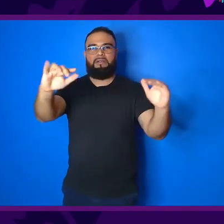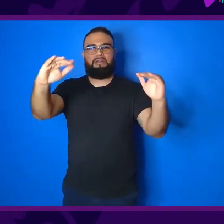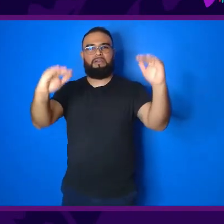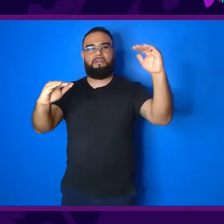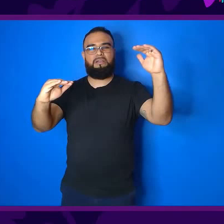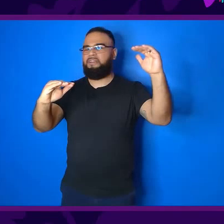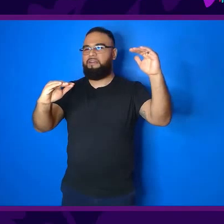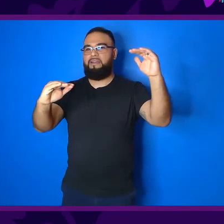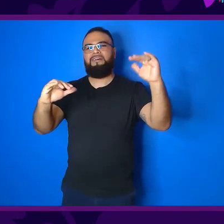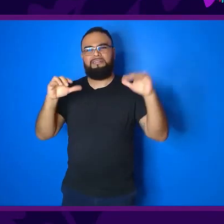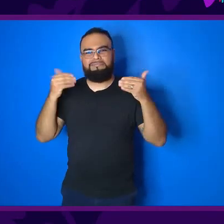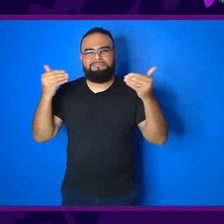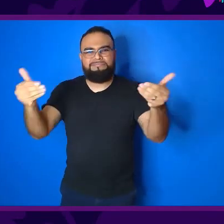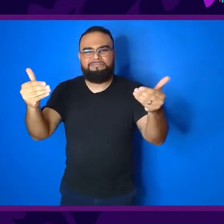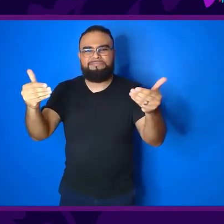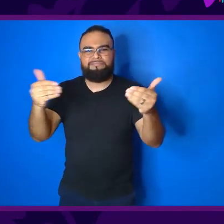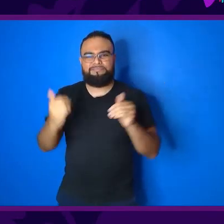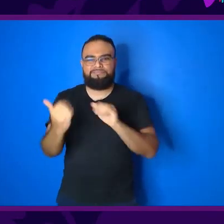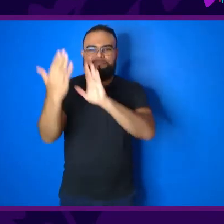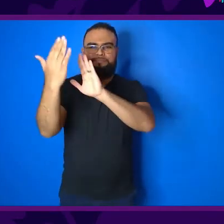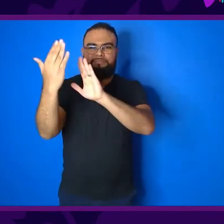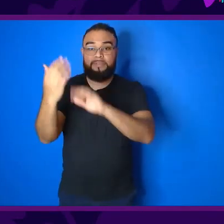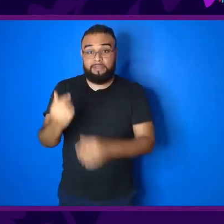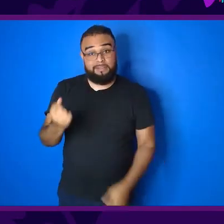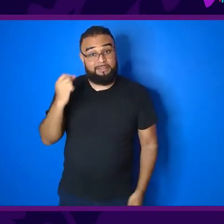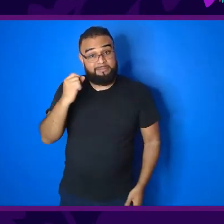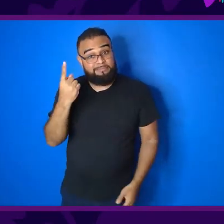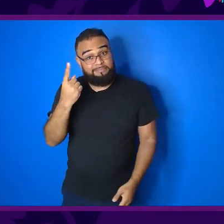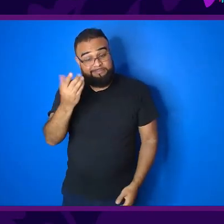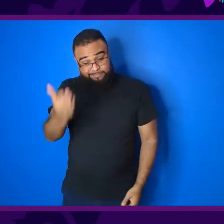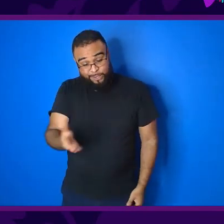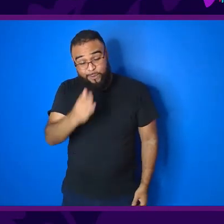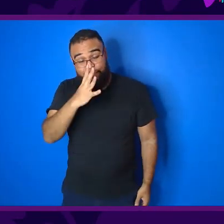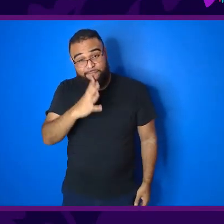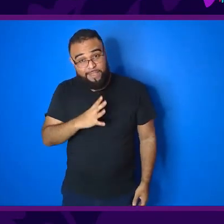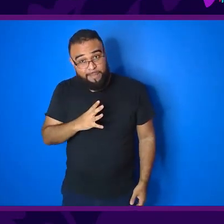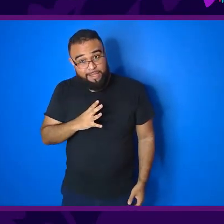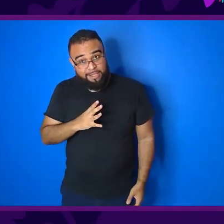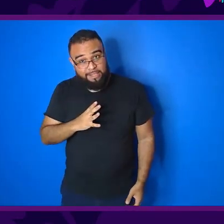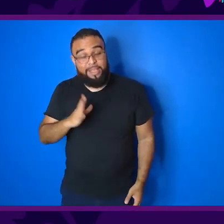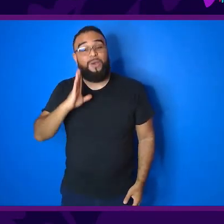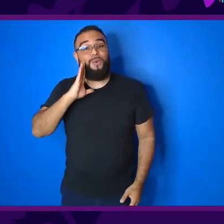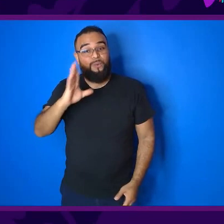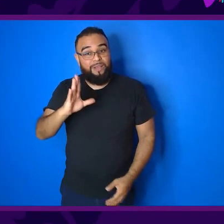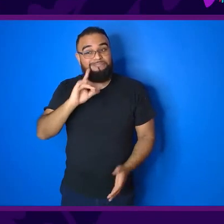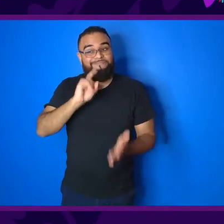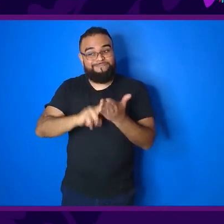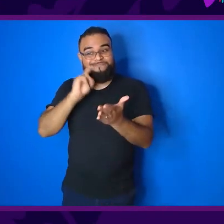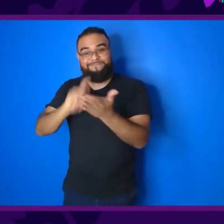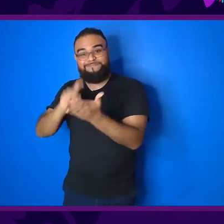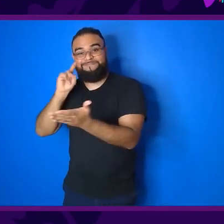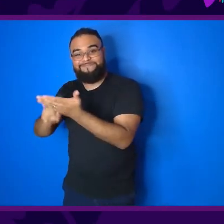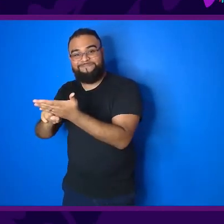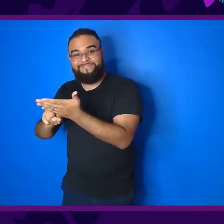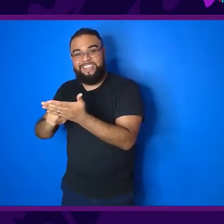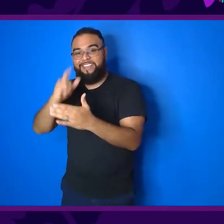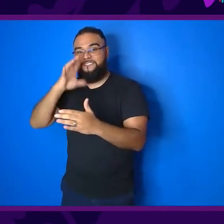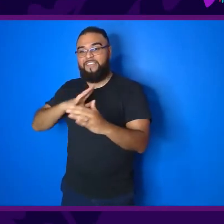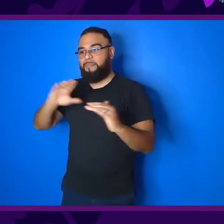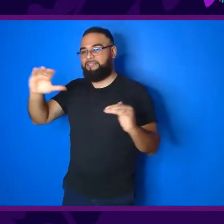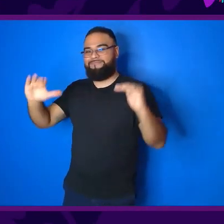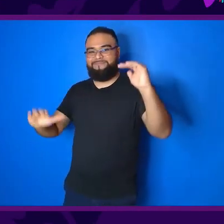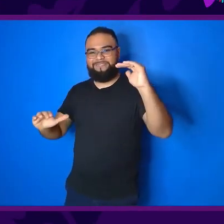And because you're a female human being, you will especially see things that aren't fair for the female half of the